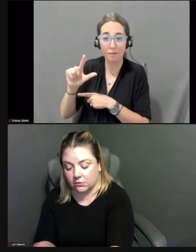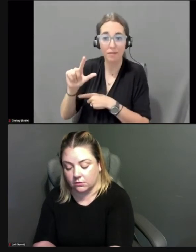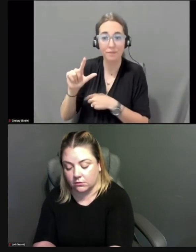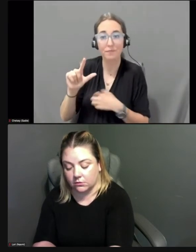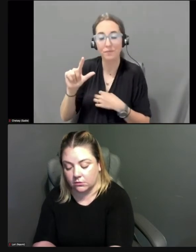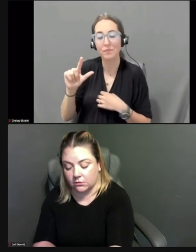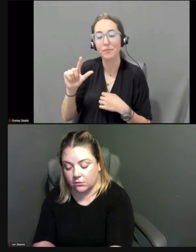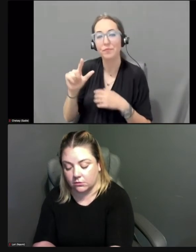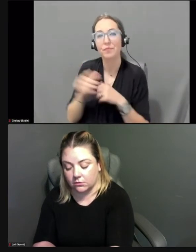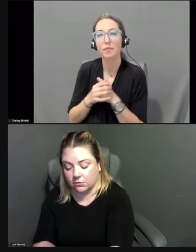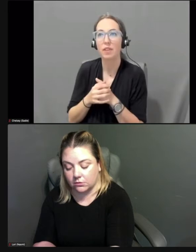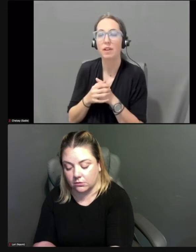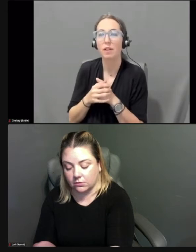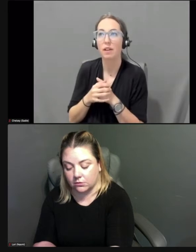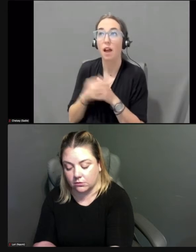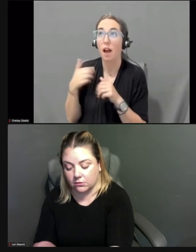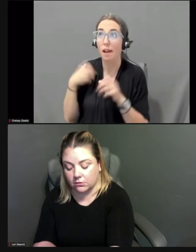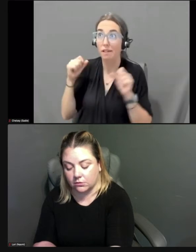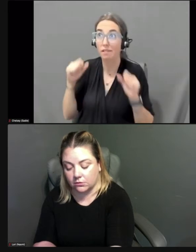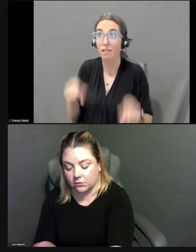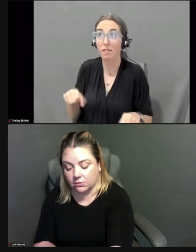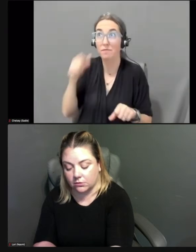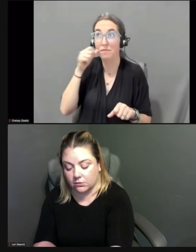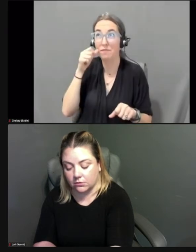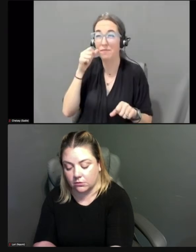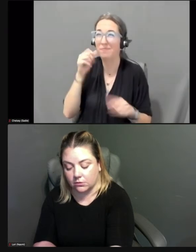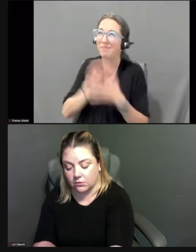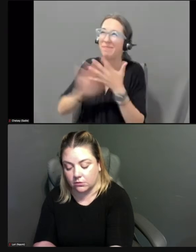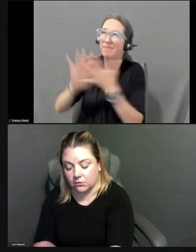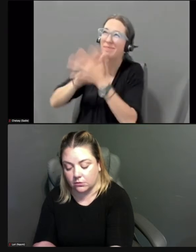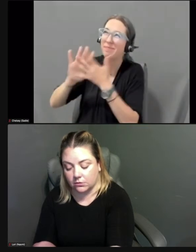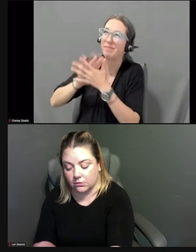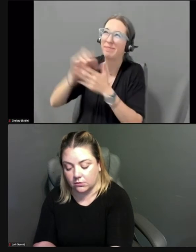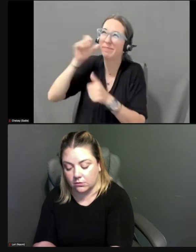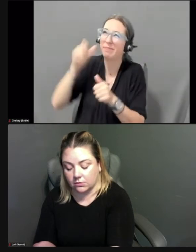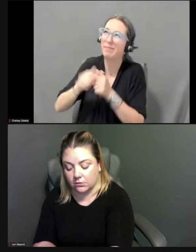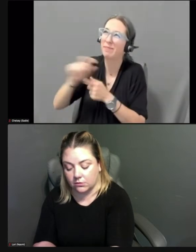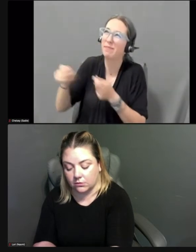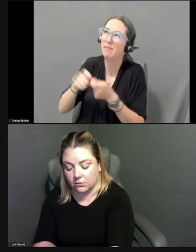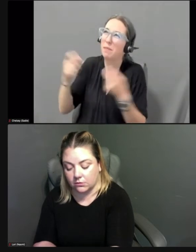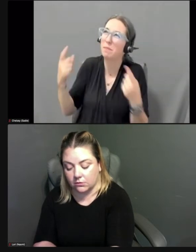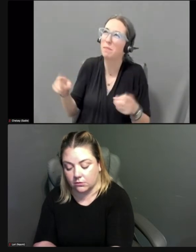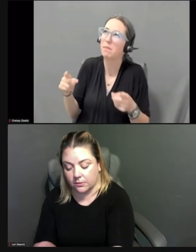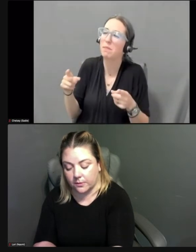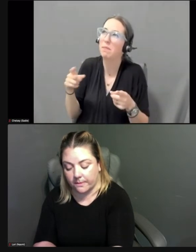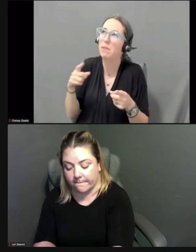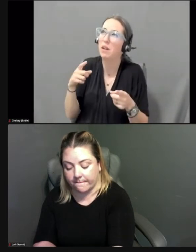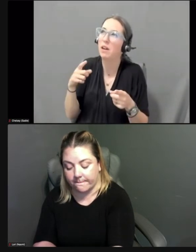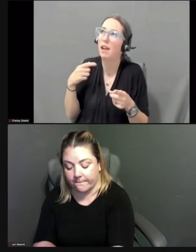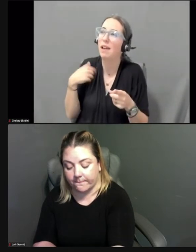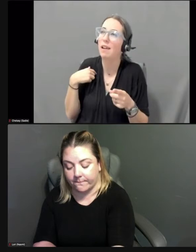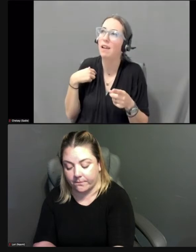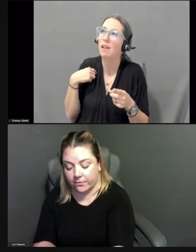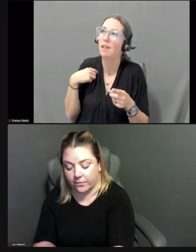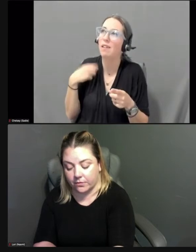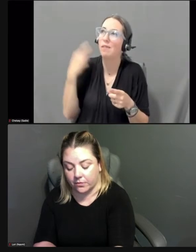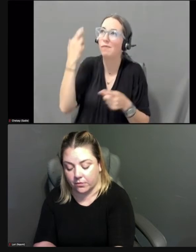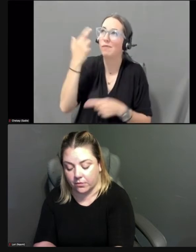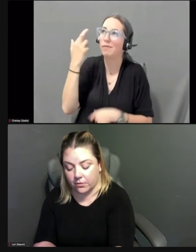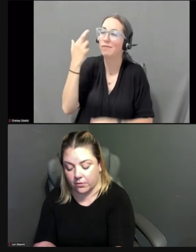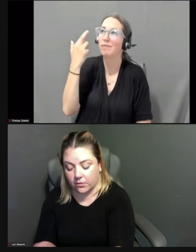remember what happened, but I came to this realization that there is no way I could go